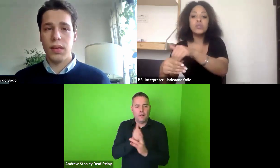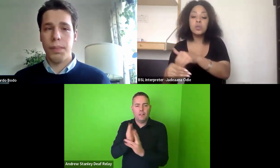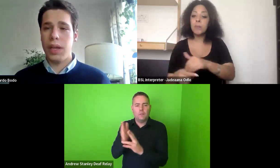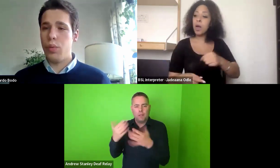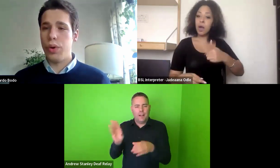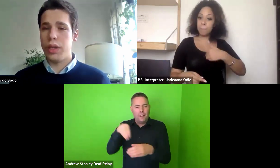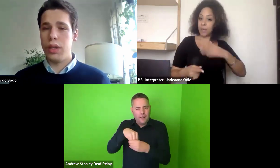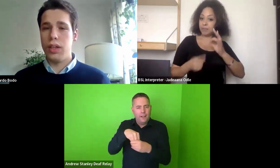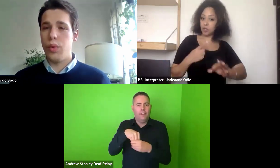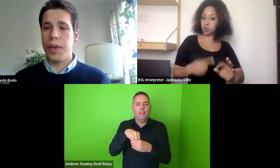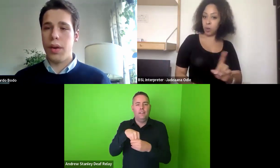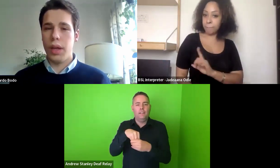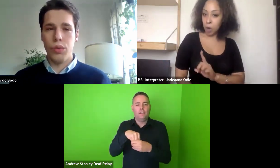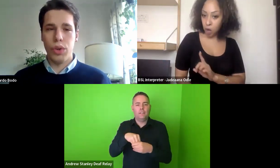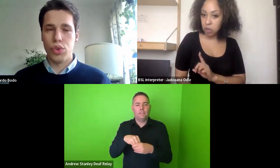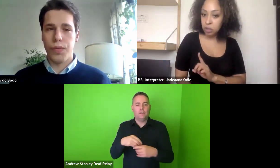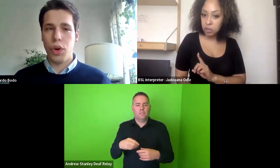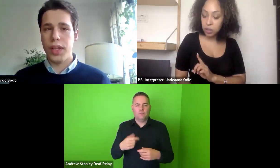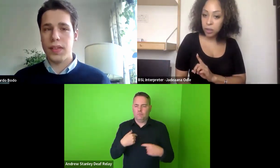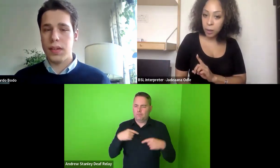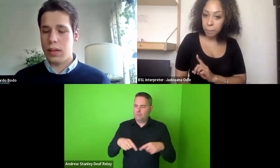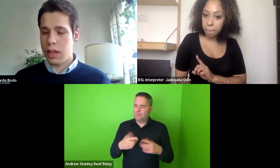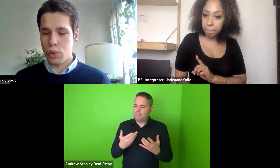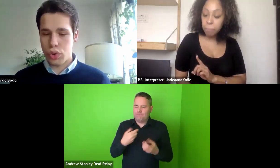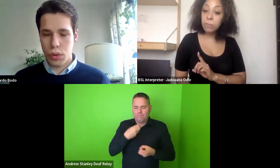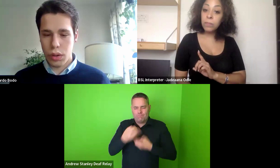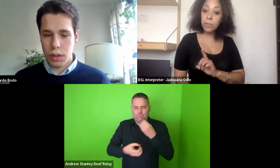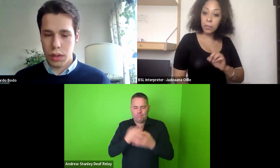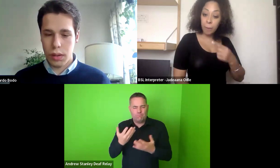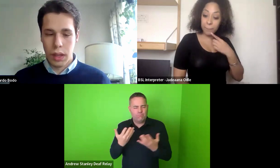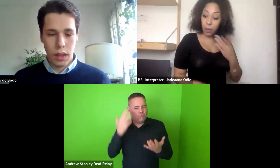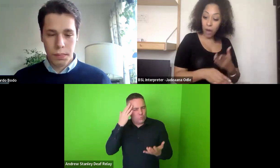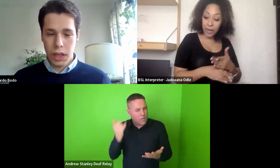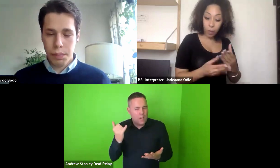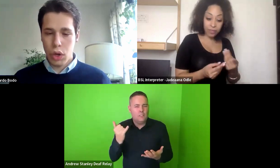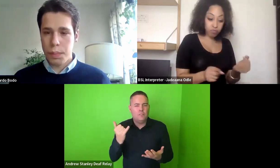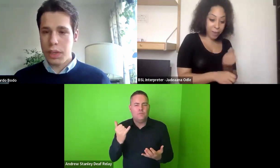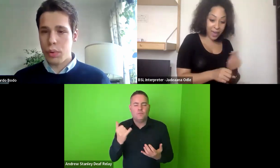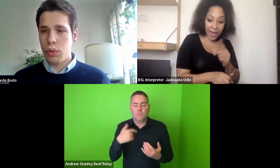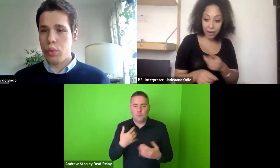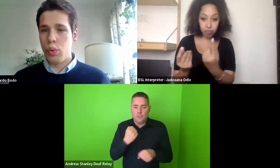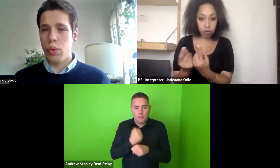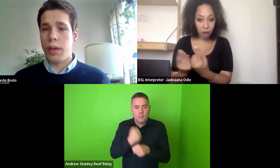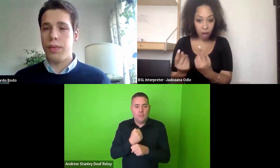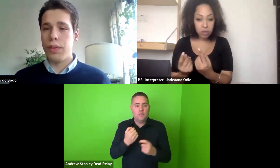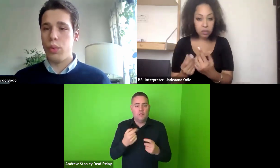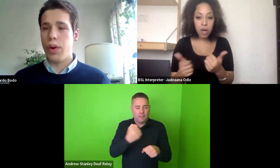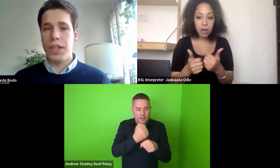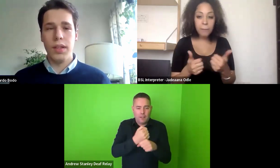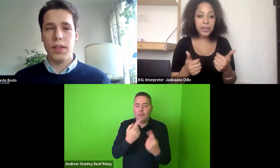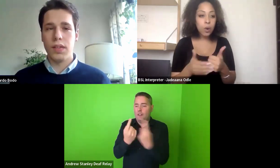that by working in the repair and reuse of products, they also employ people who